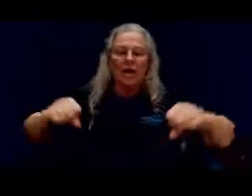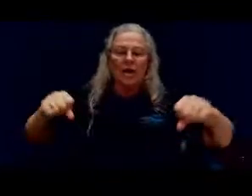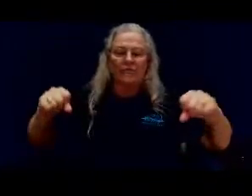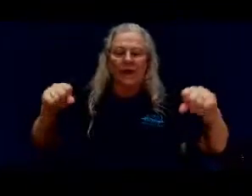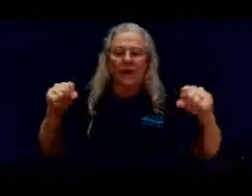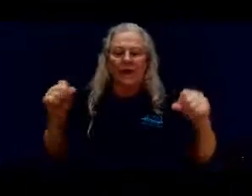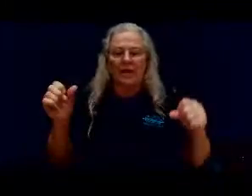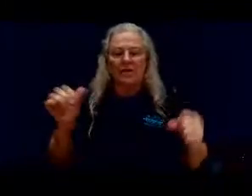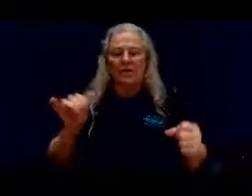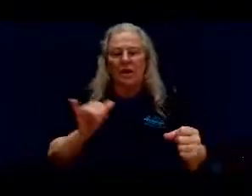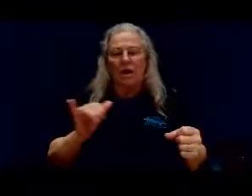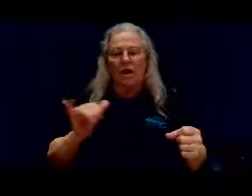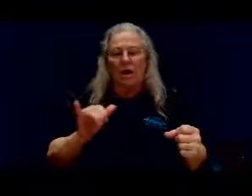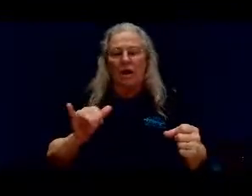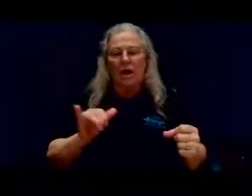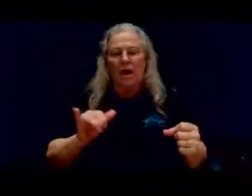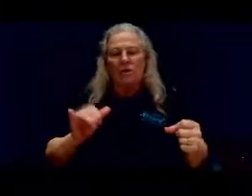safe is such